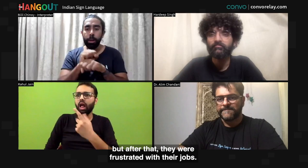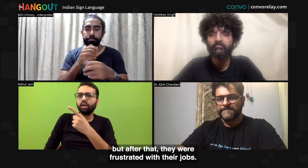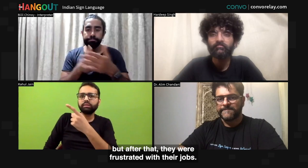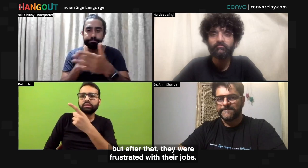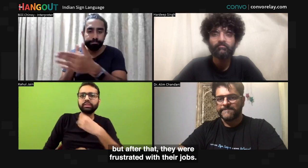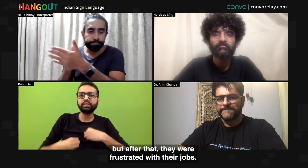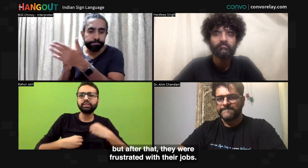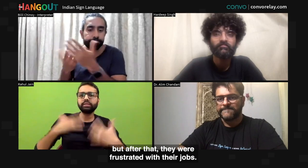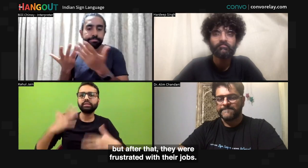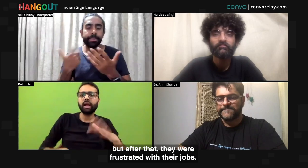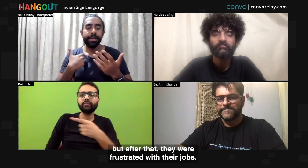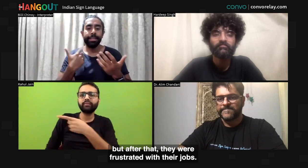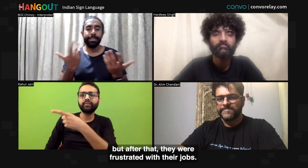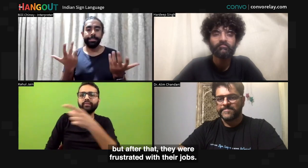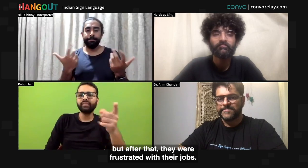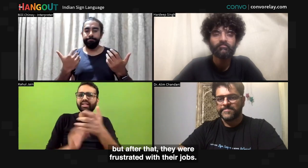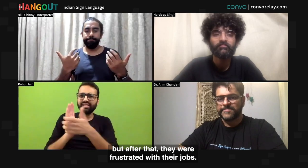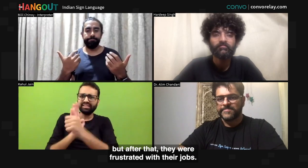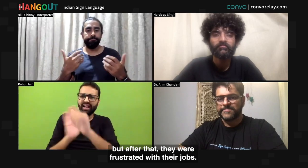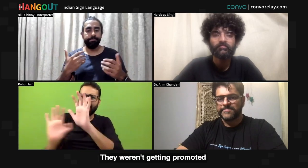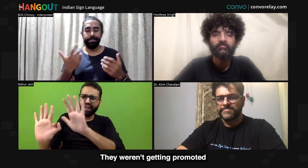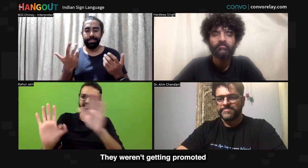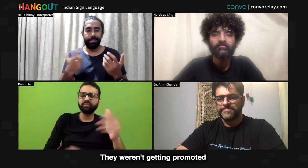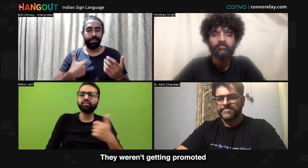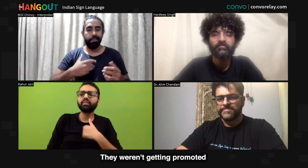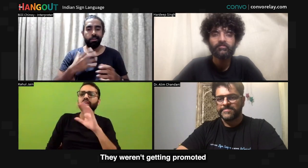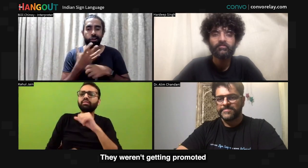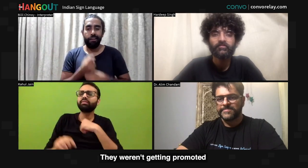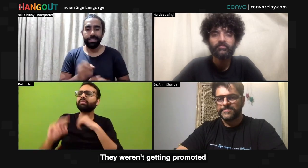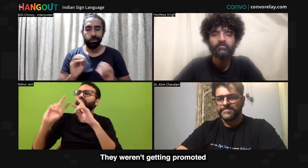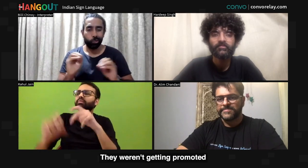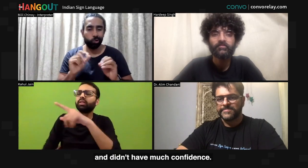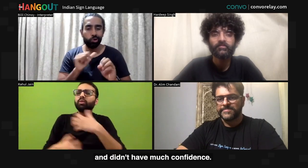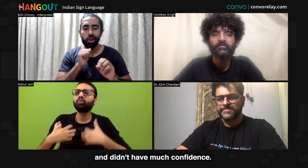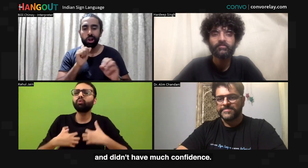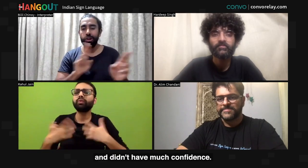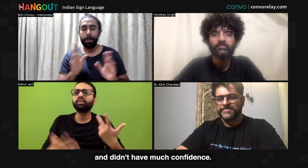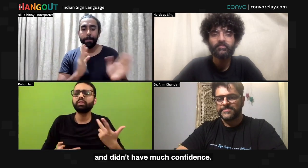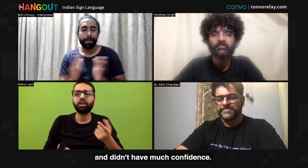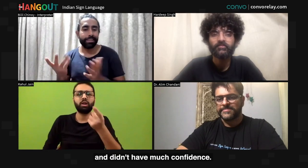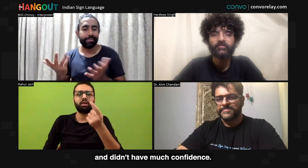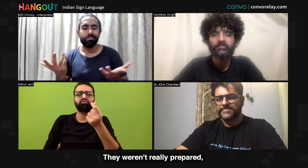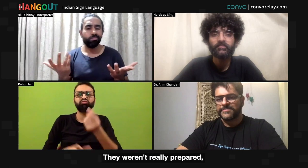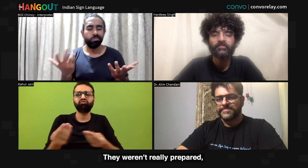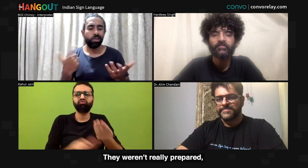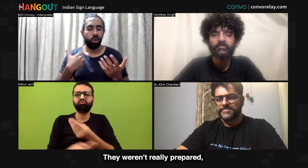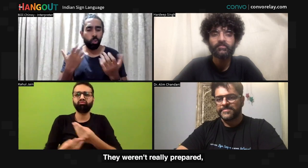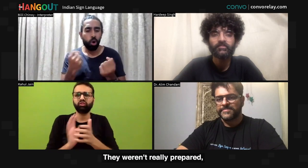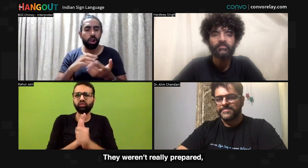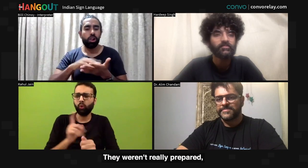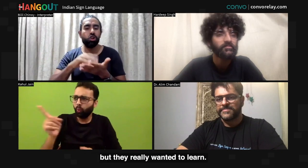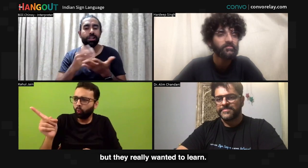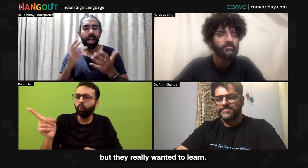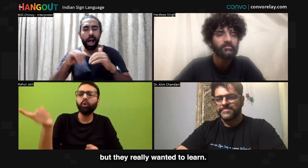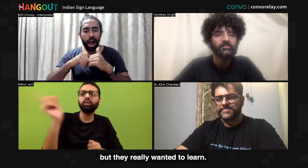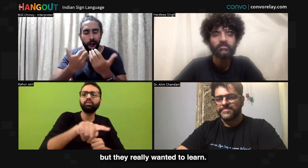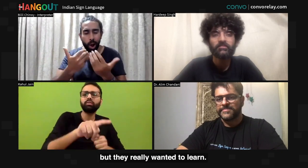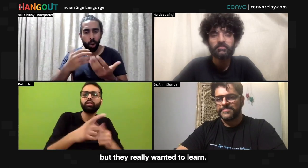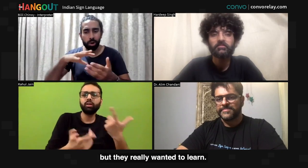that, um, they were frustrated with their jobs. They weren't getting promoted and didn't have much confidence. They weren't really prepared. And they really, but they really